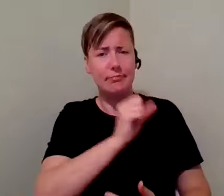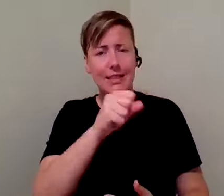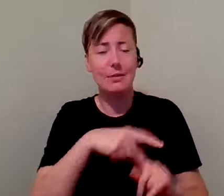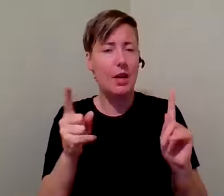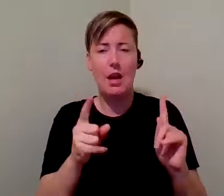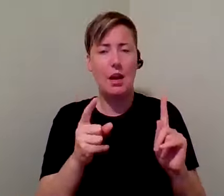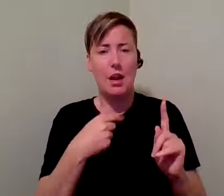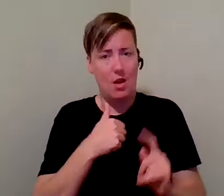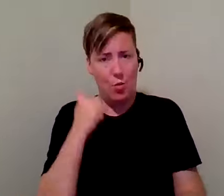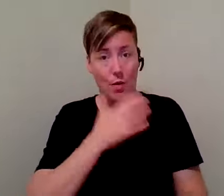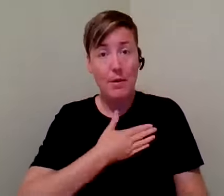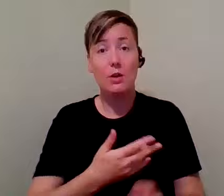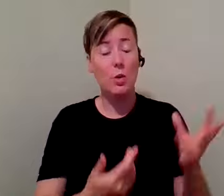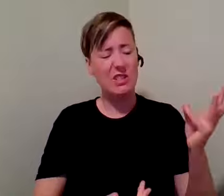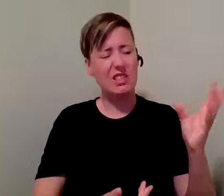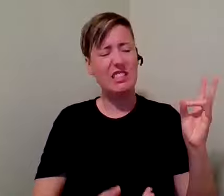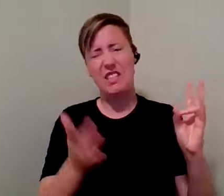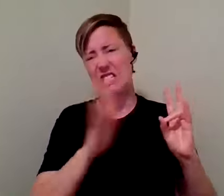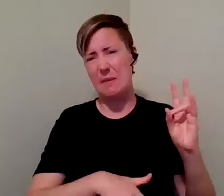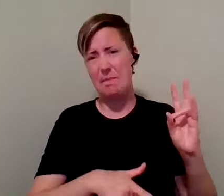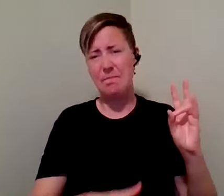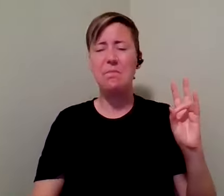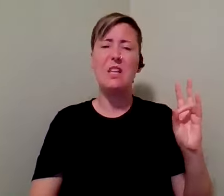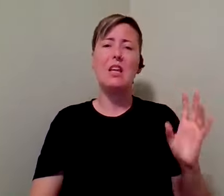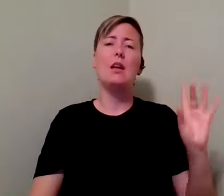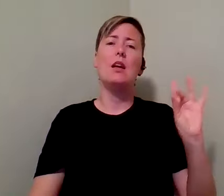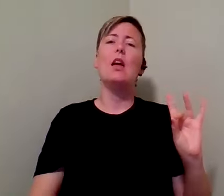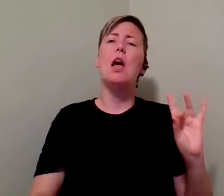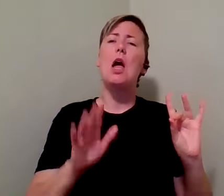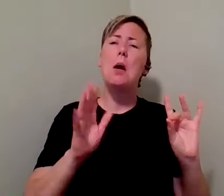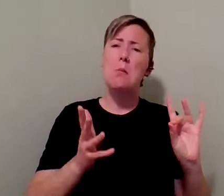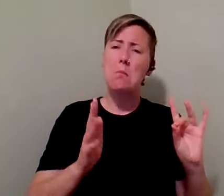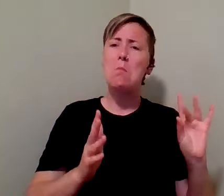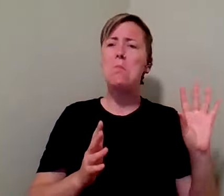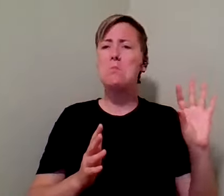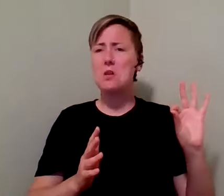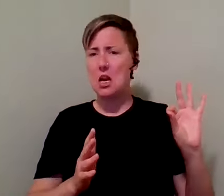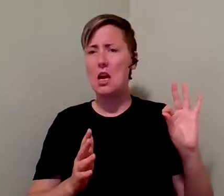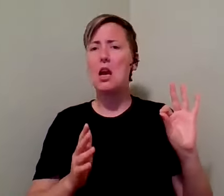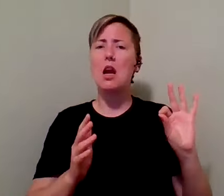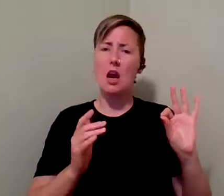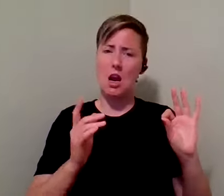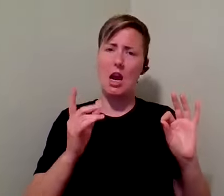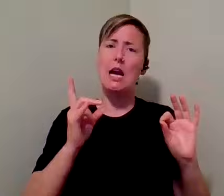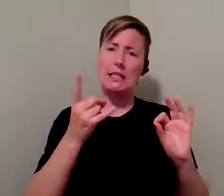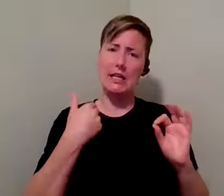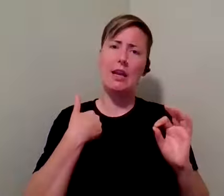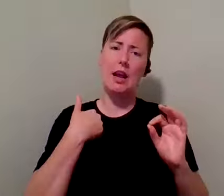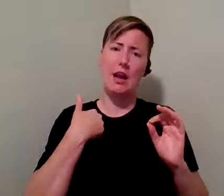was out. I could use some kind of a modified step 8 and 9. I had a long list of people that I wanted to harm. And I had